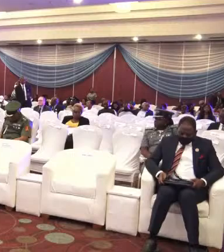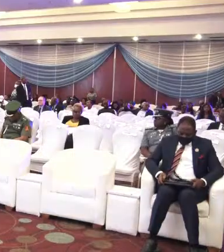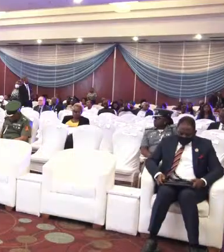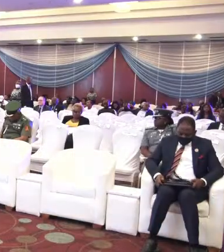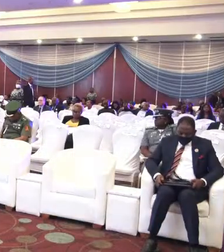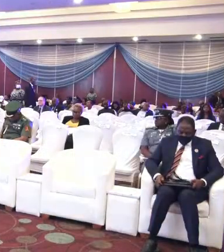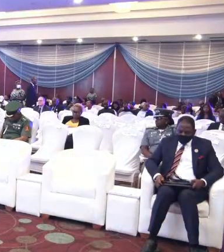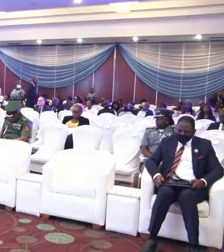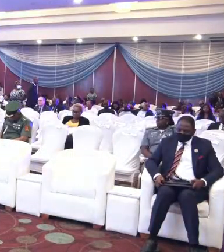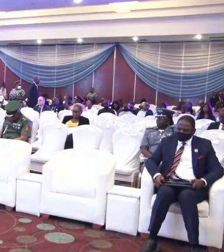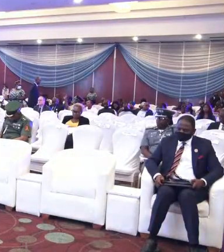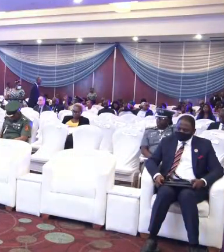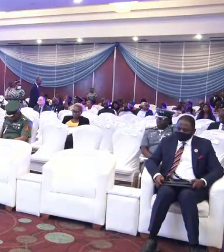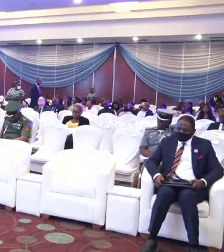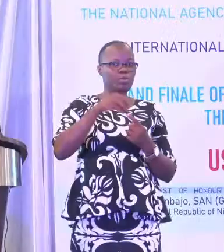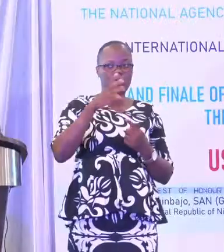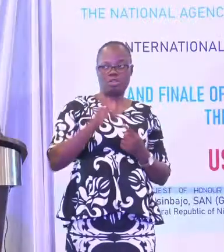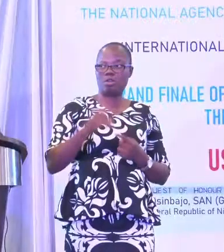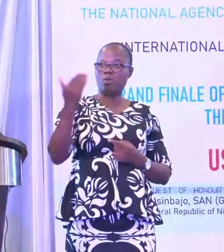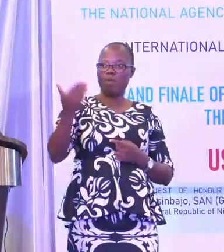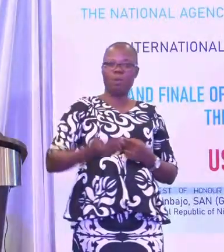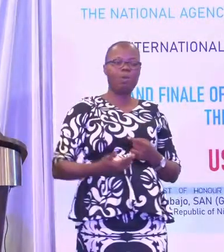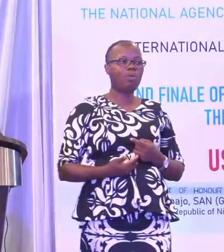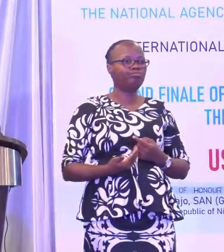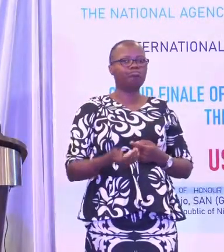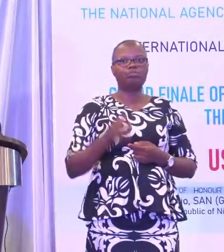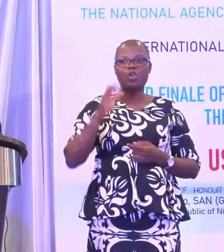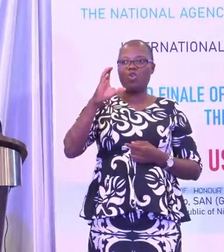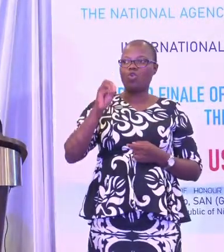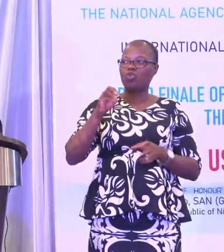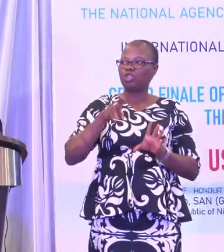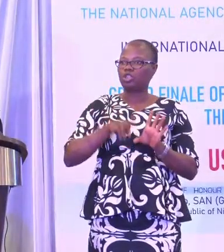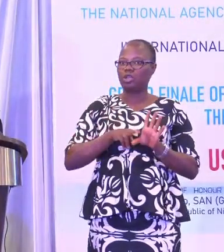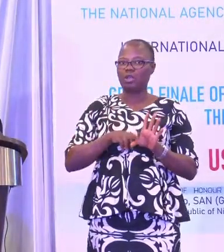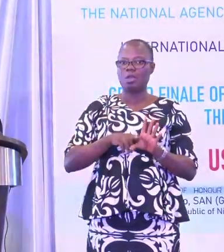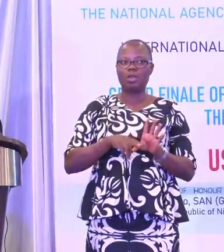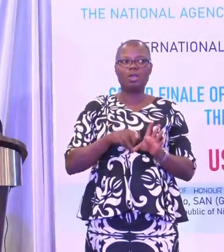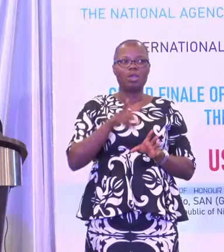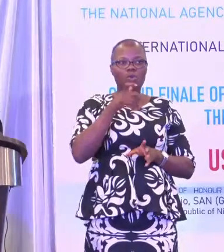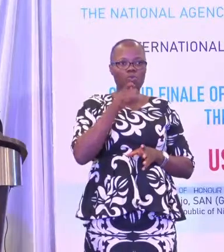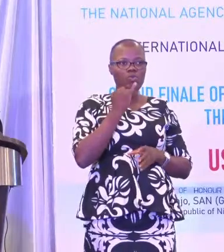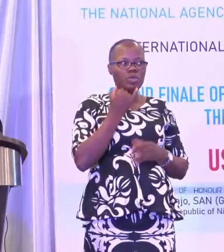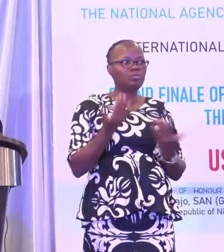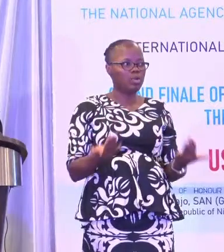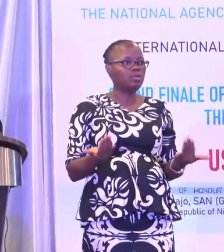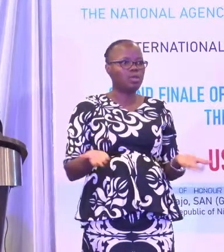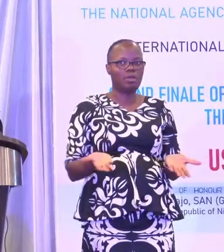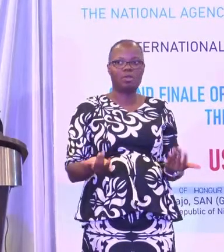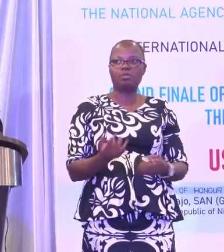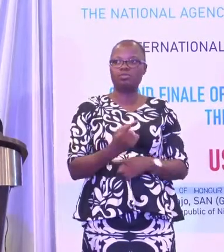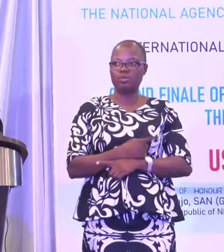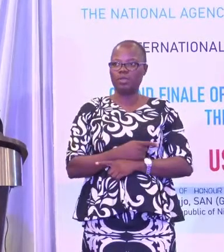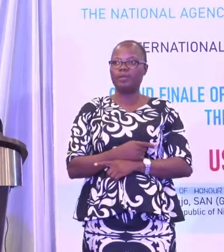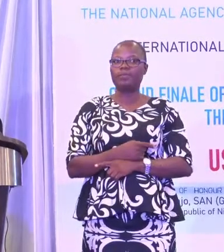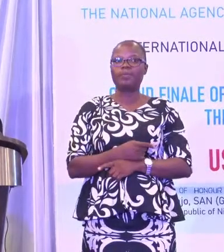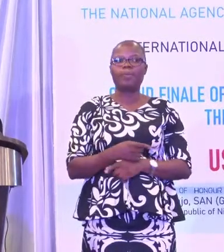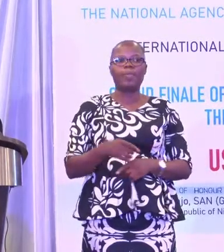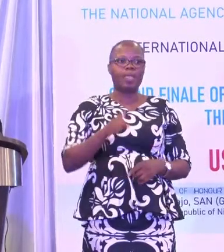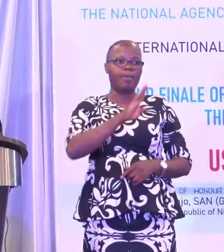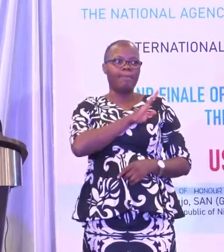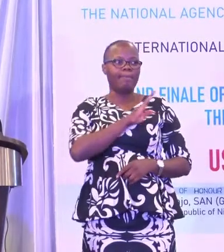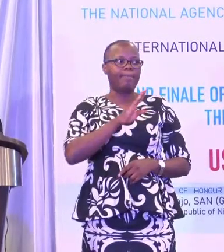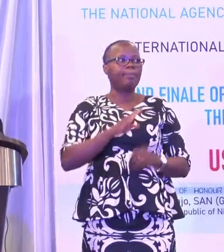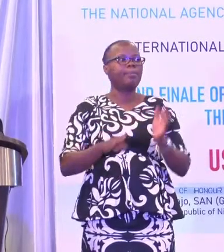Let me also specially welcome our board chair, who's represented here today by Barrister Joshua